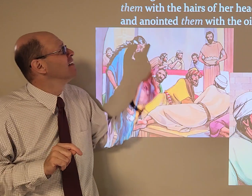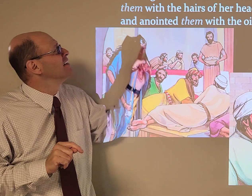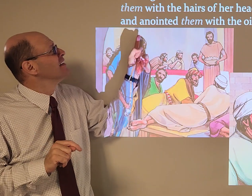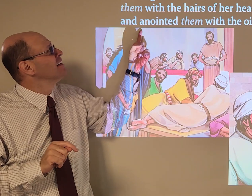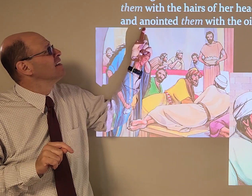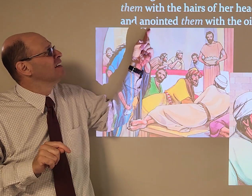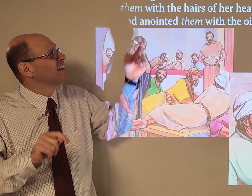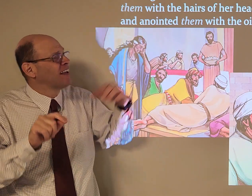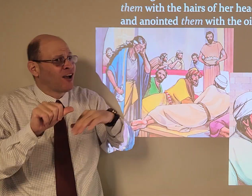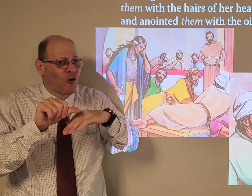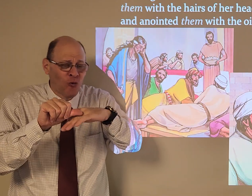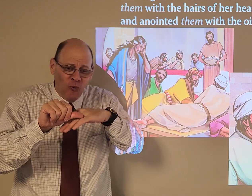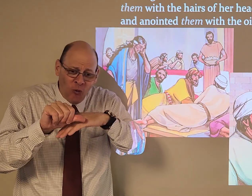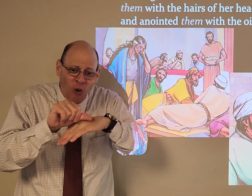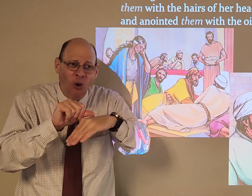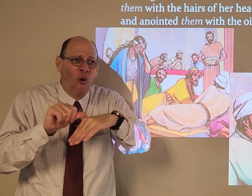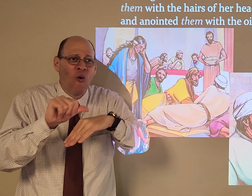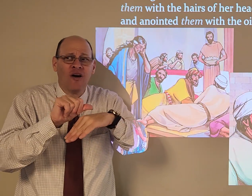and anointed them with ointment.